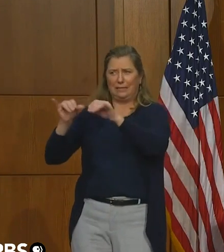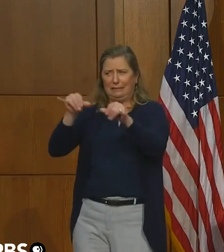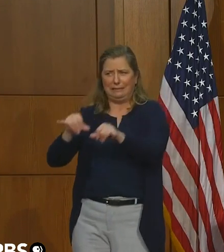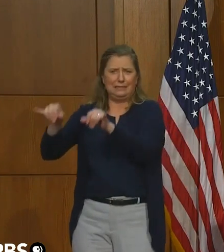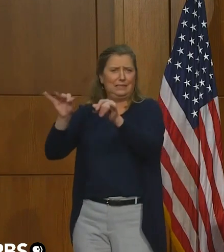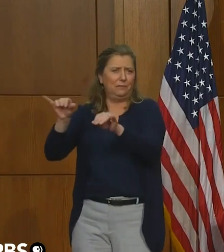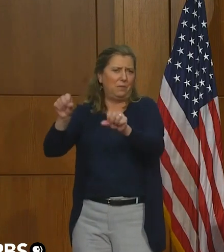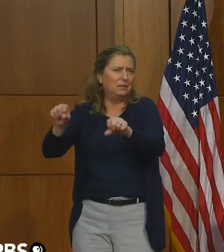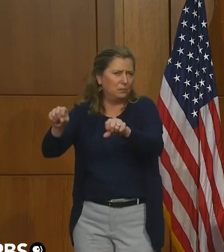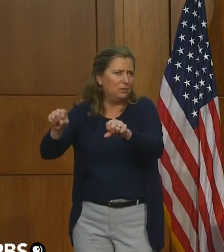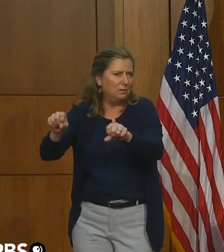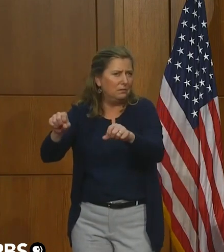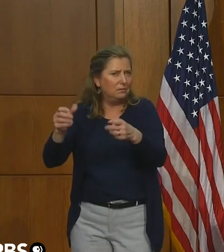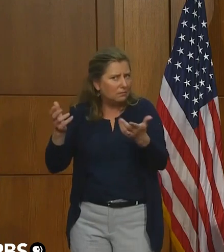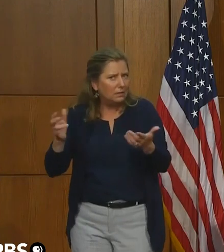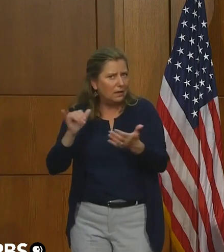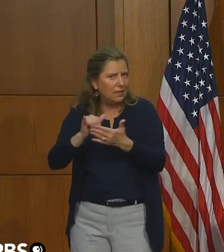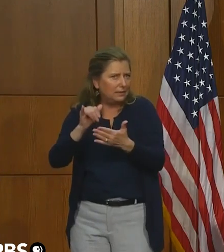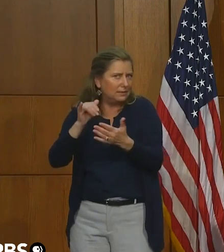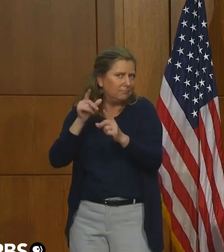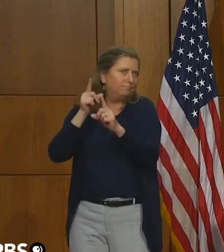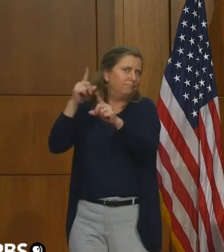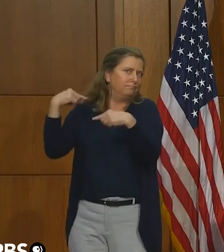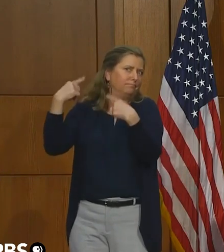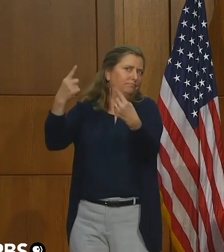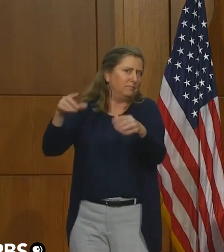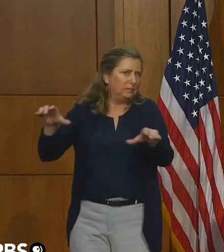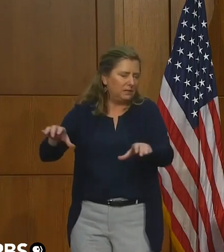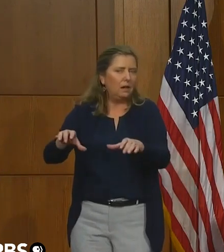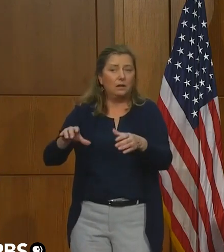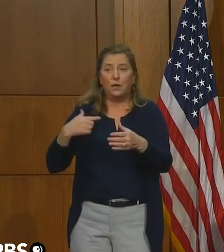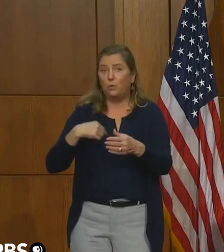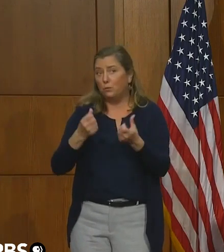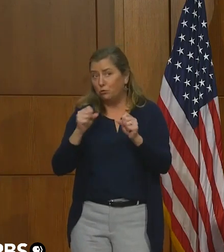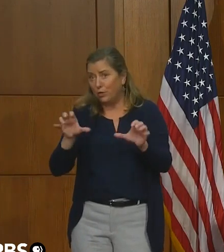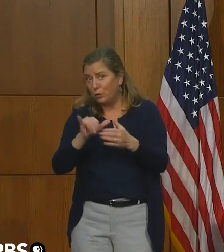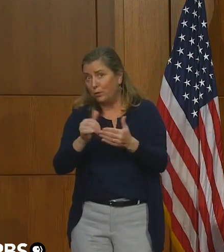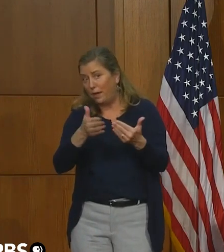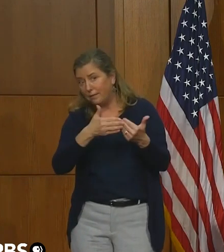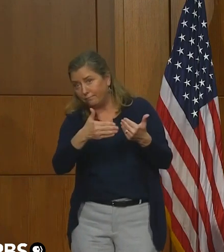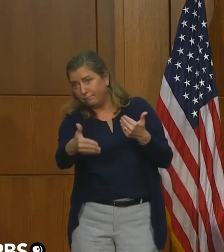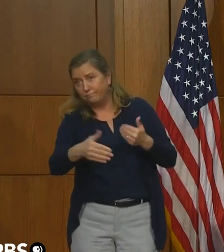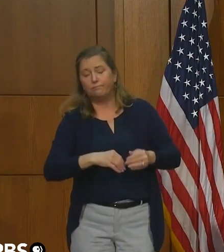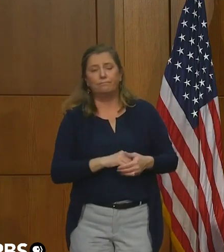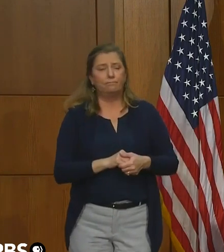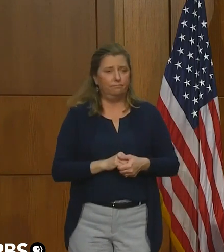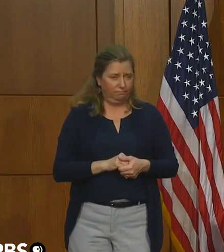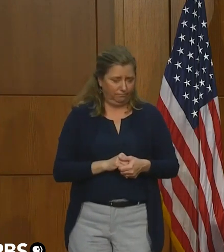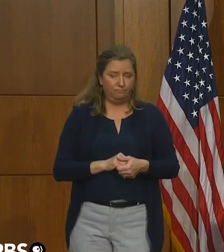consistent, and that's what we've done in the past, and we'll continue to try to do that as we move forward.